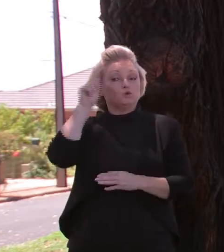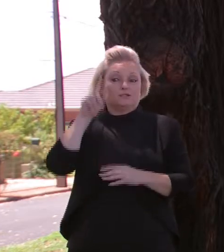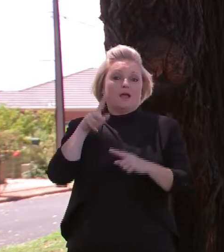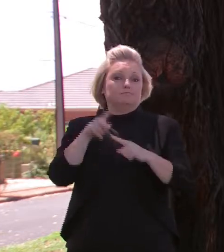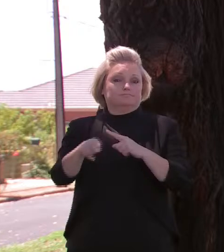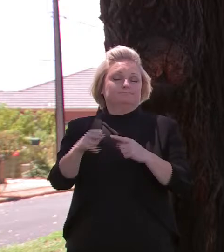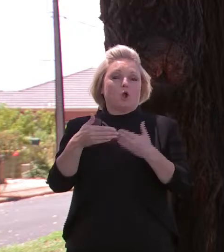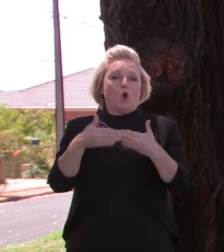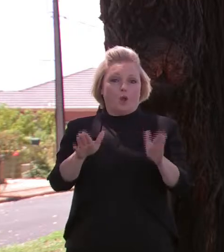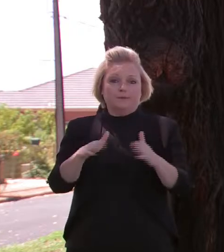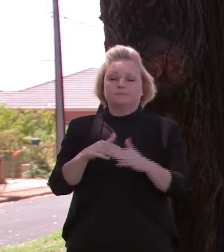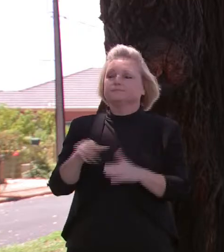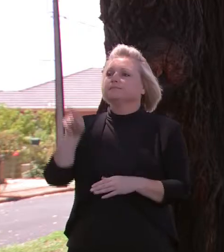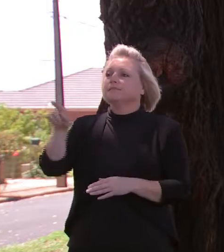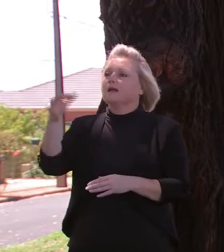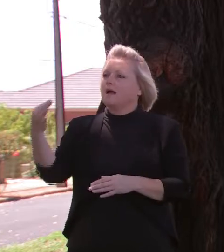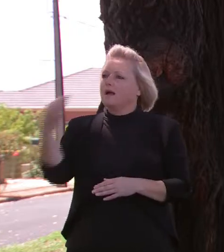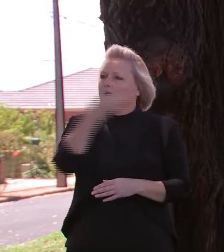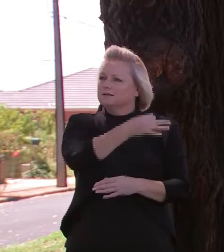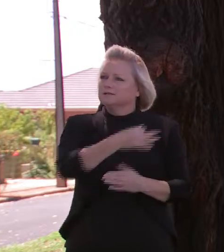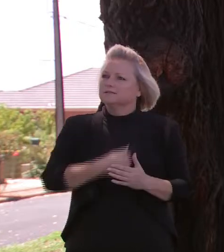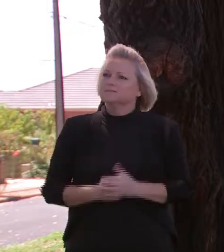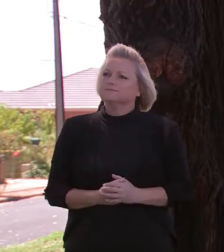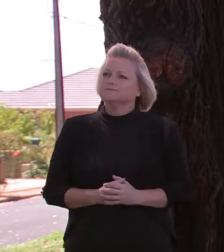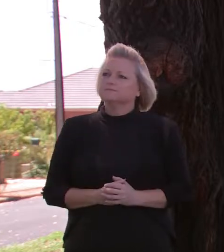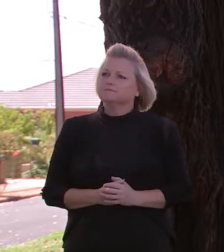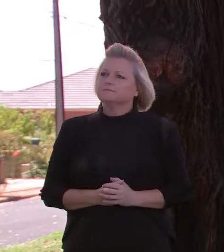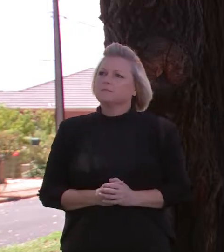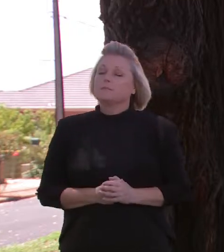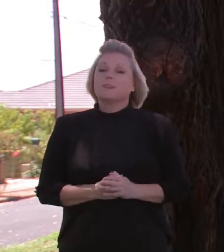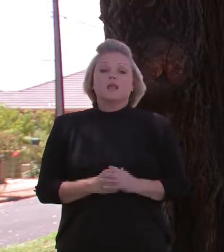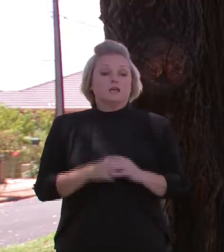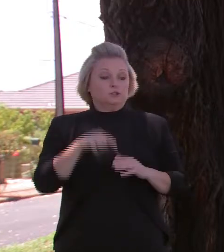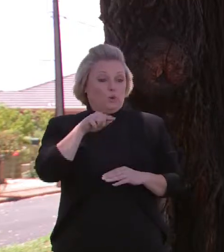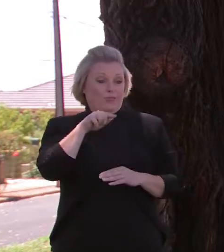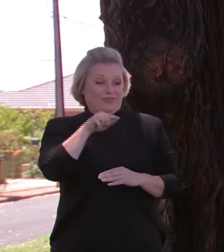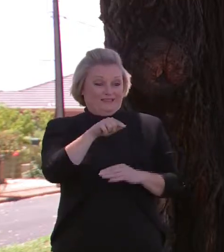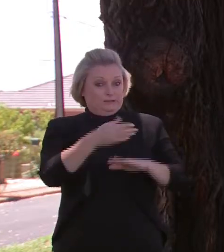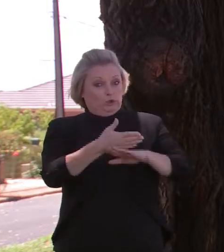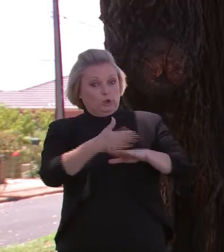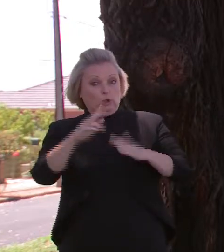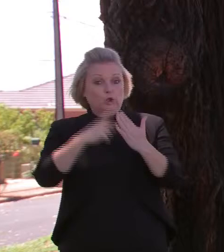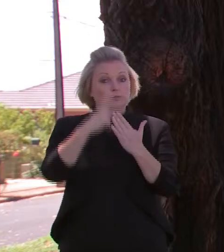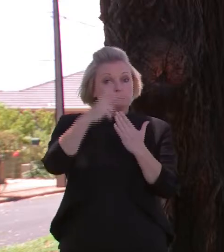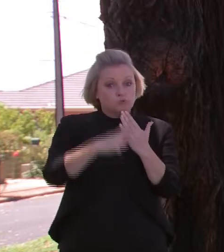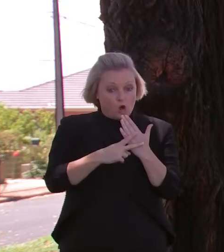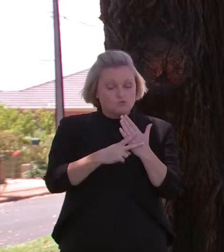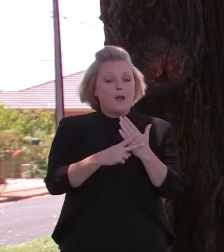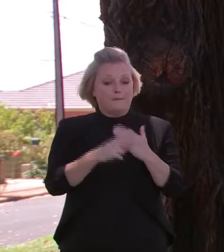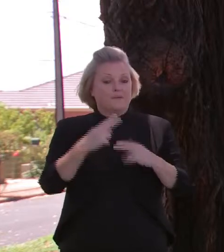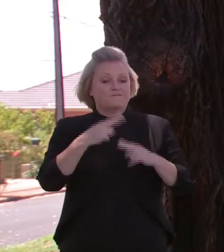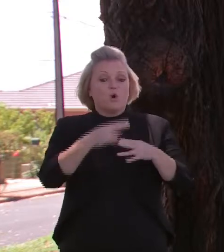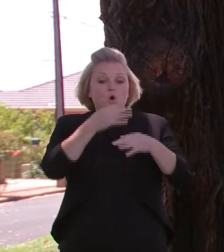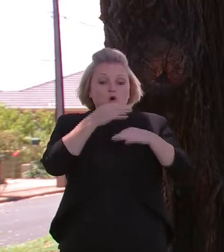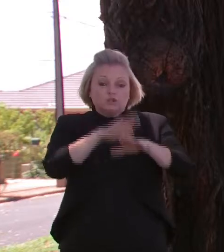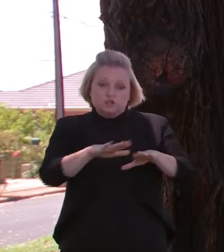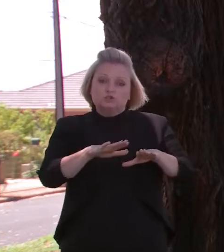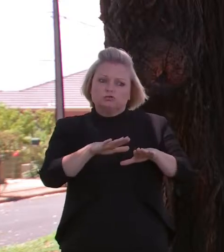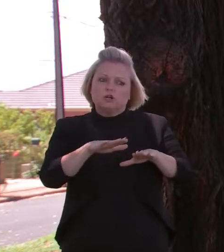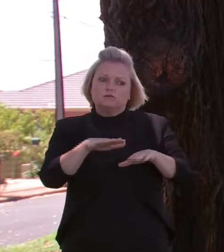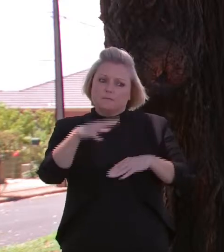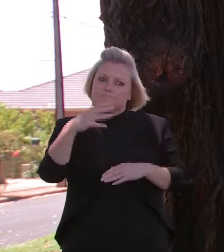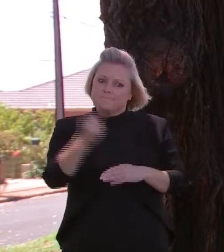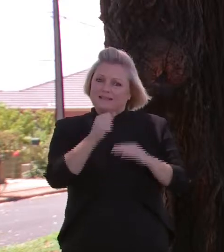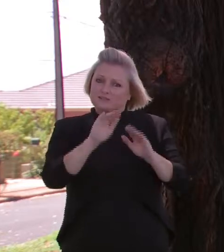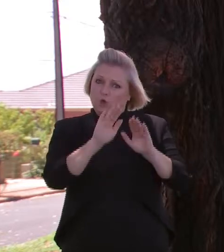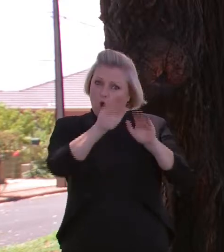So just to clarify, it's just those isolated, it's not those So they've got